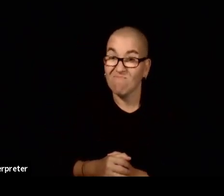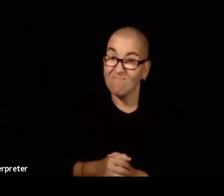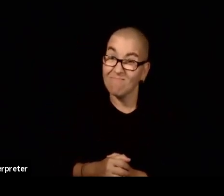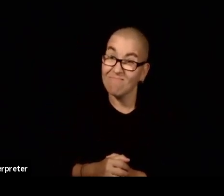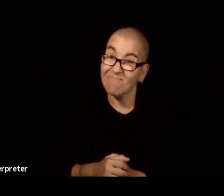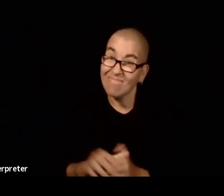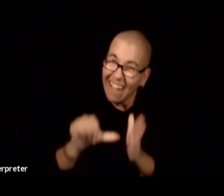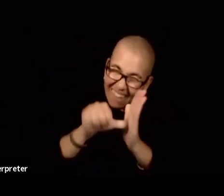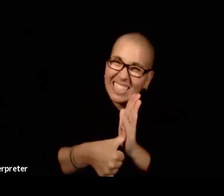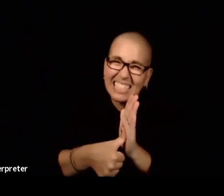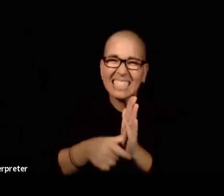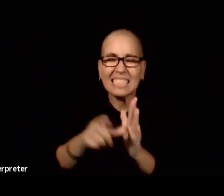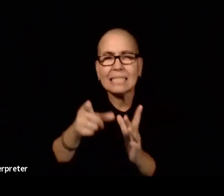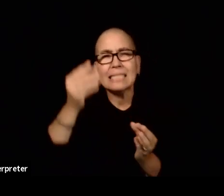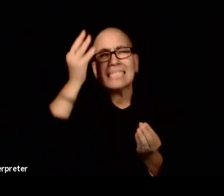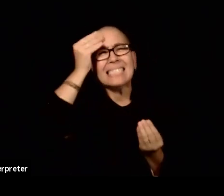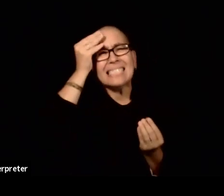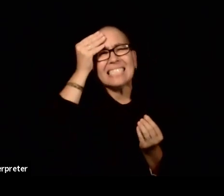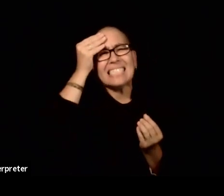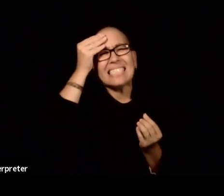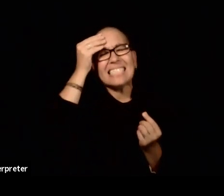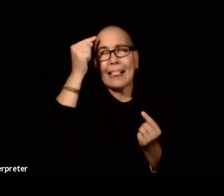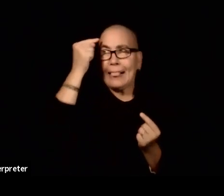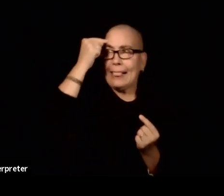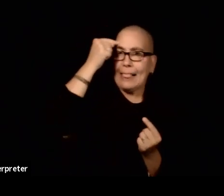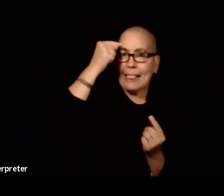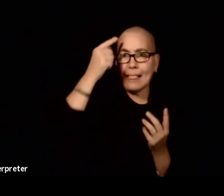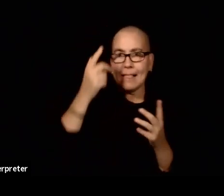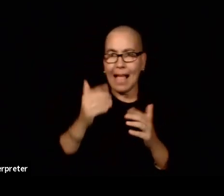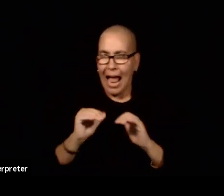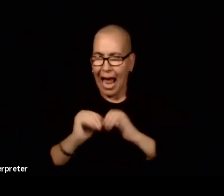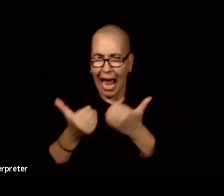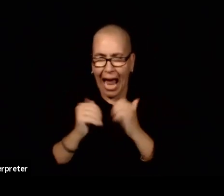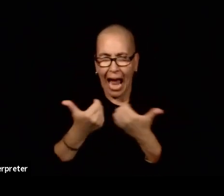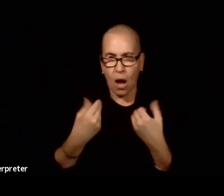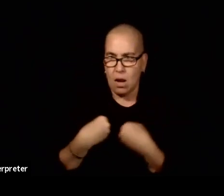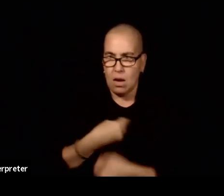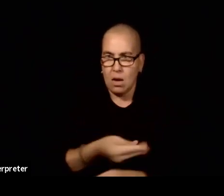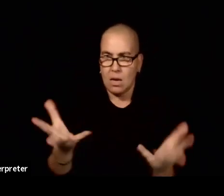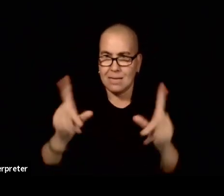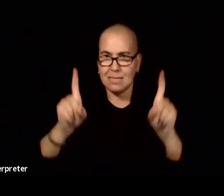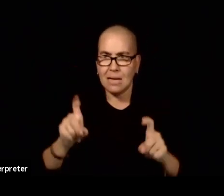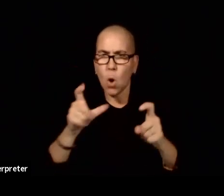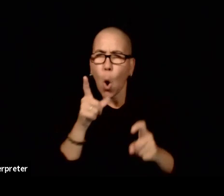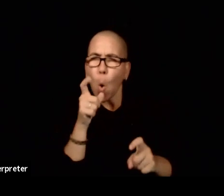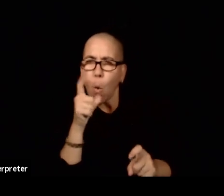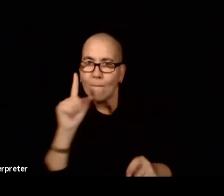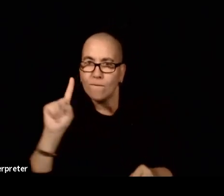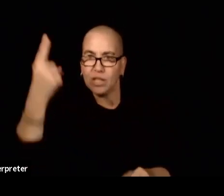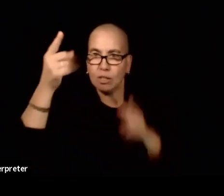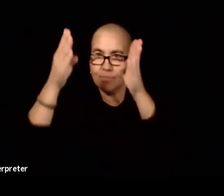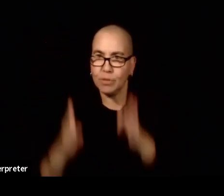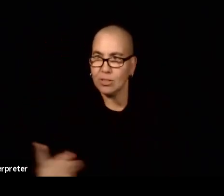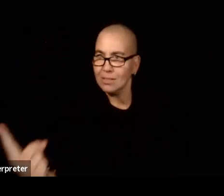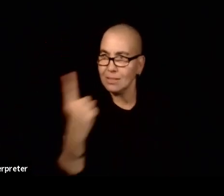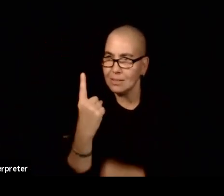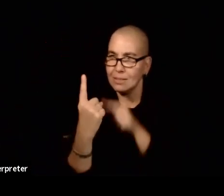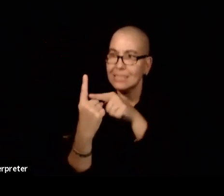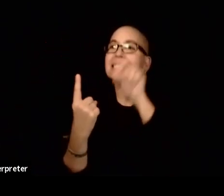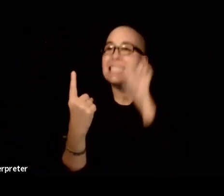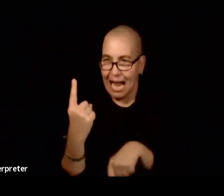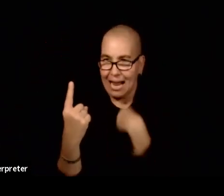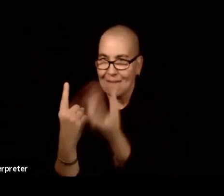setting our priorities and using the testing resources to the best effect we can, just given the reality of the